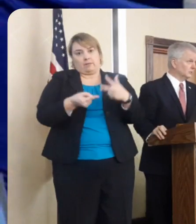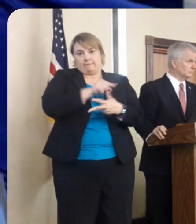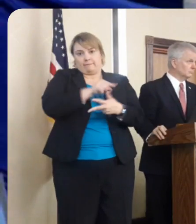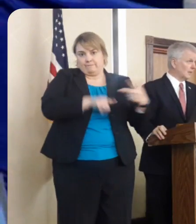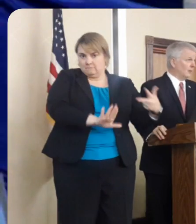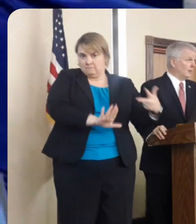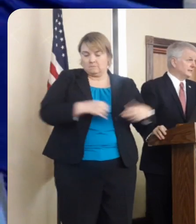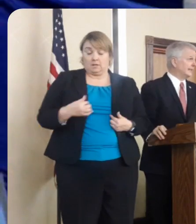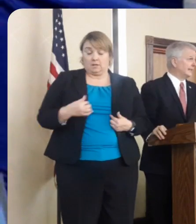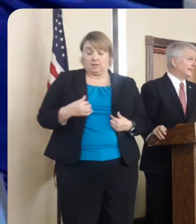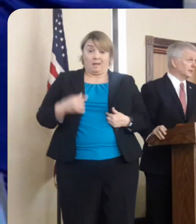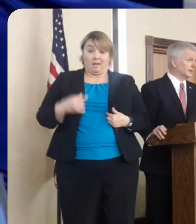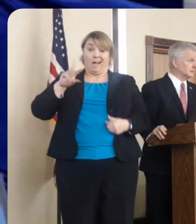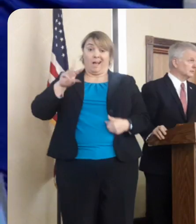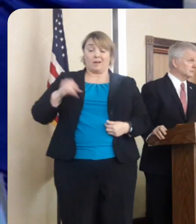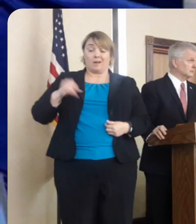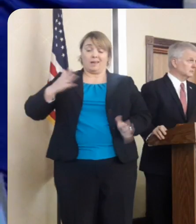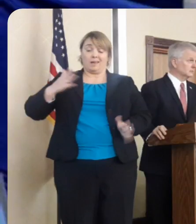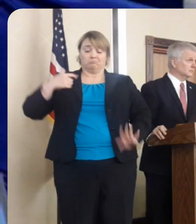I was a delegate.